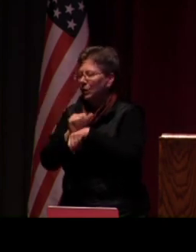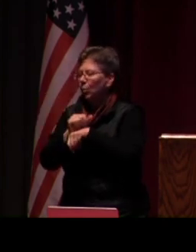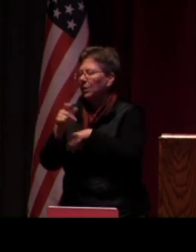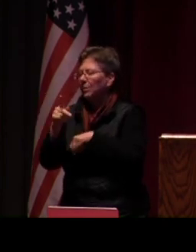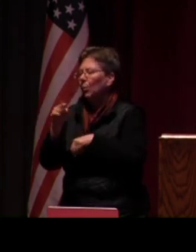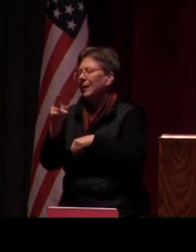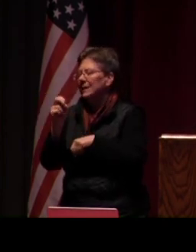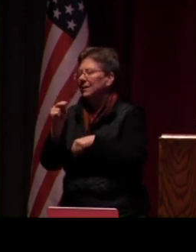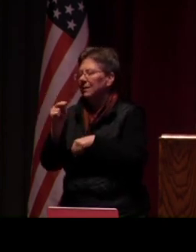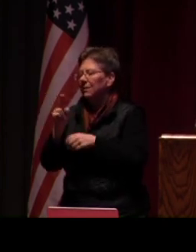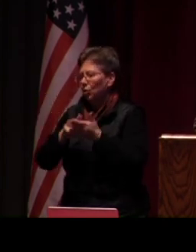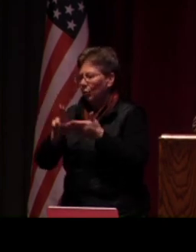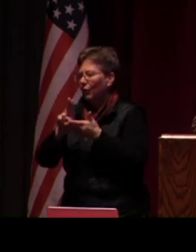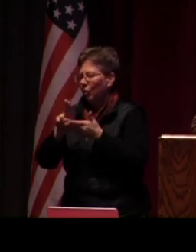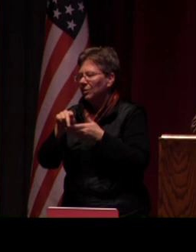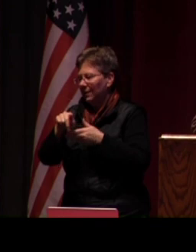University.